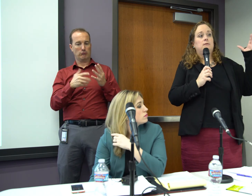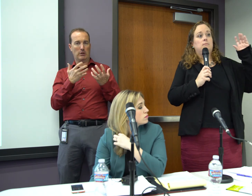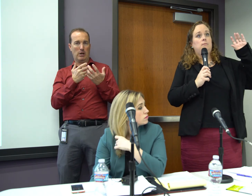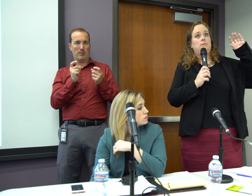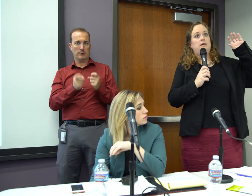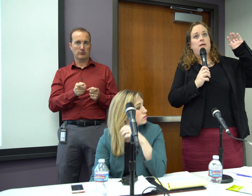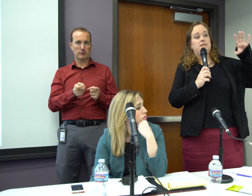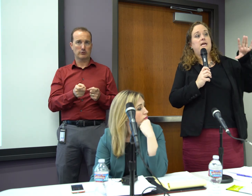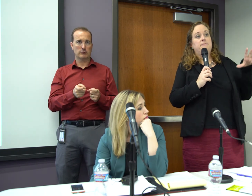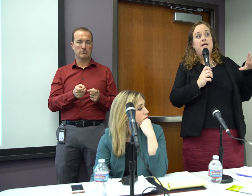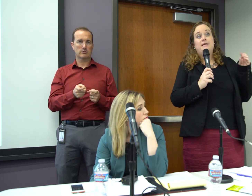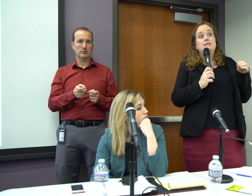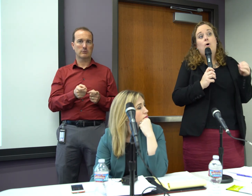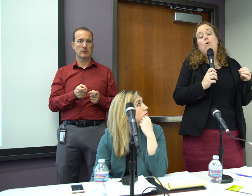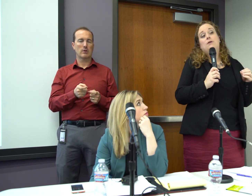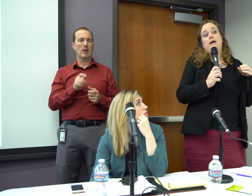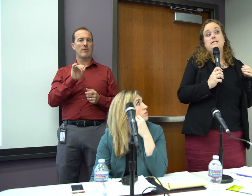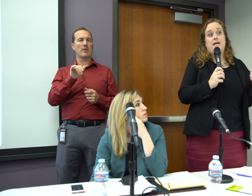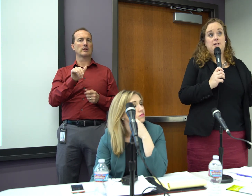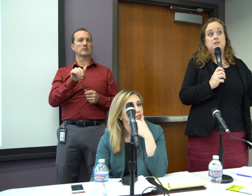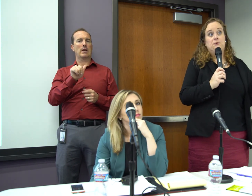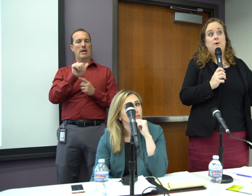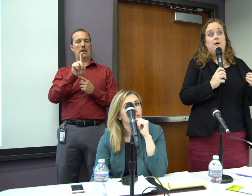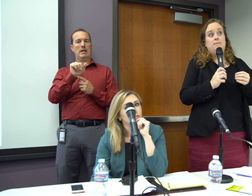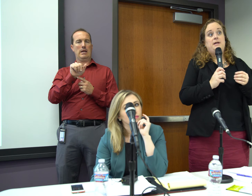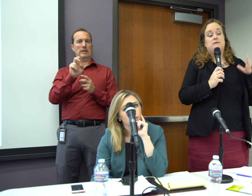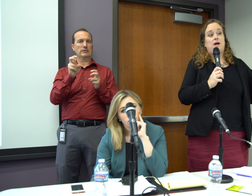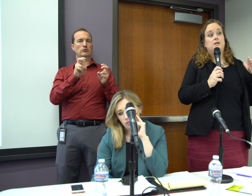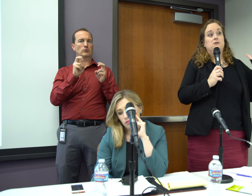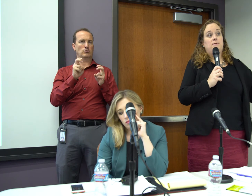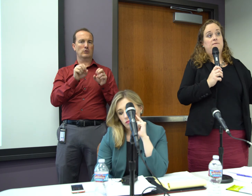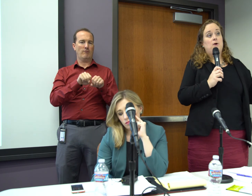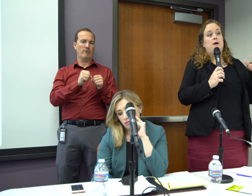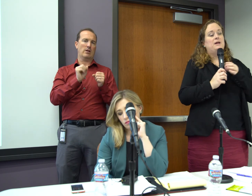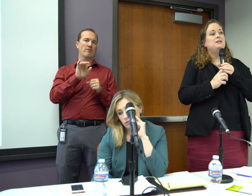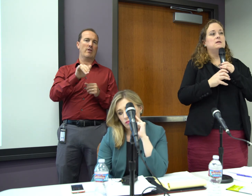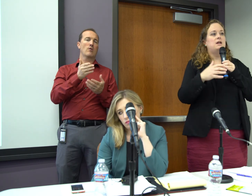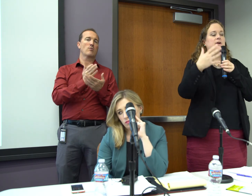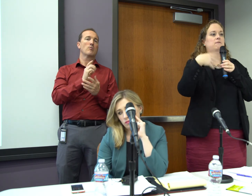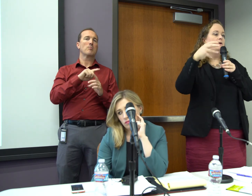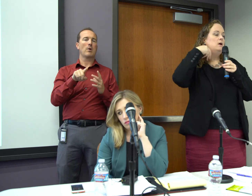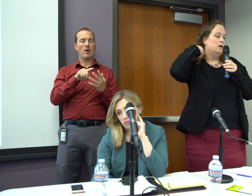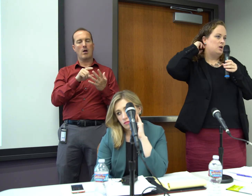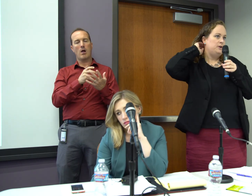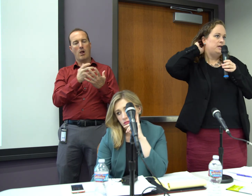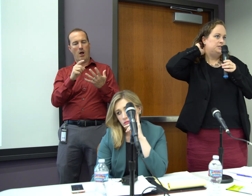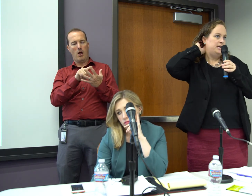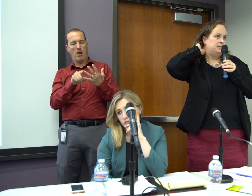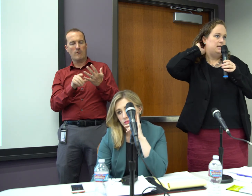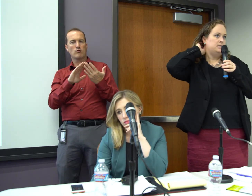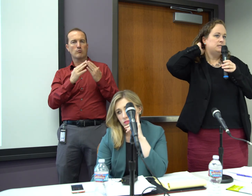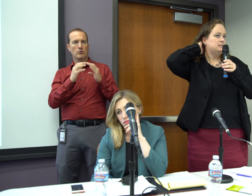the entity has to make, that's a whole other ADA issue that is a violation of that right. But I think there's a lot of kind of